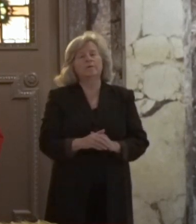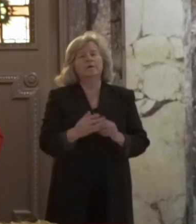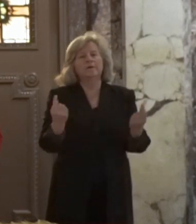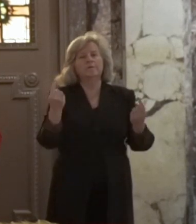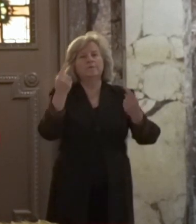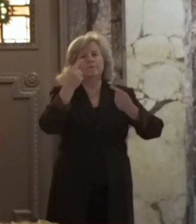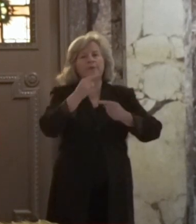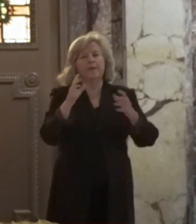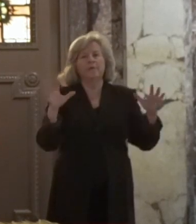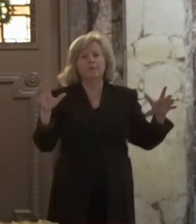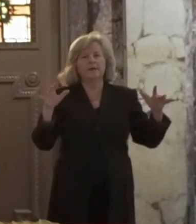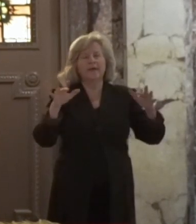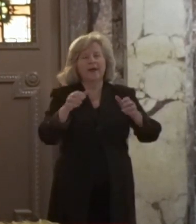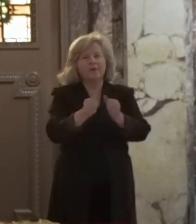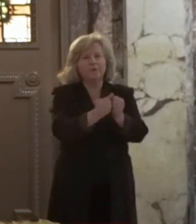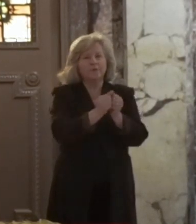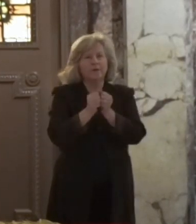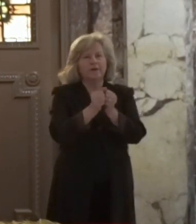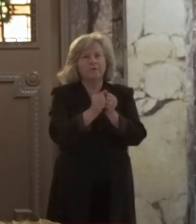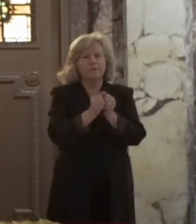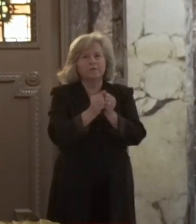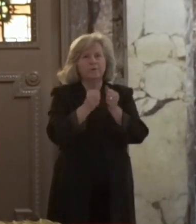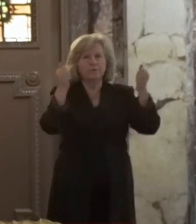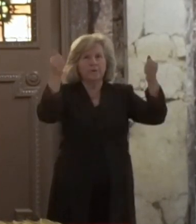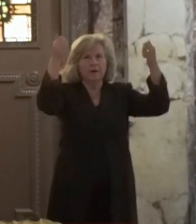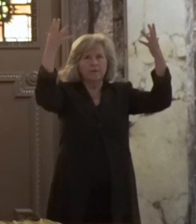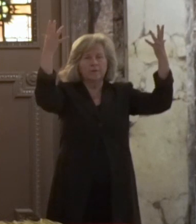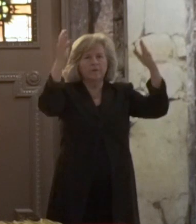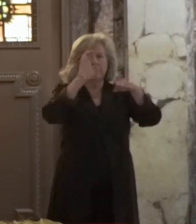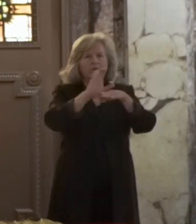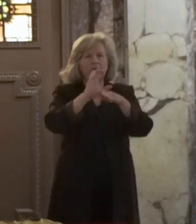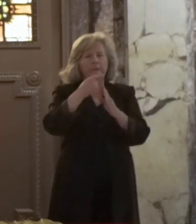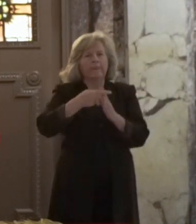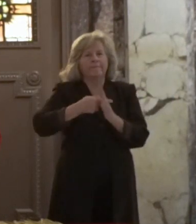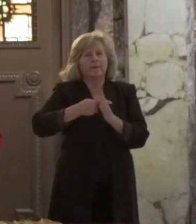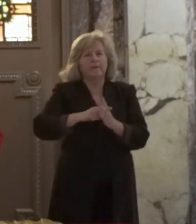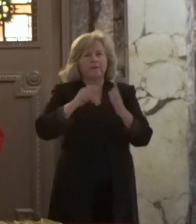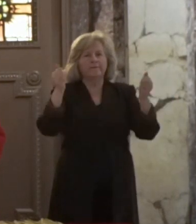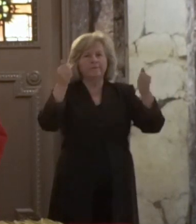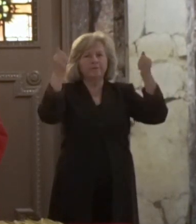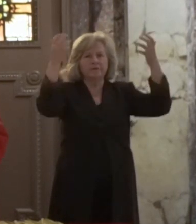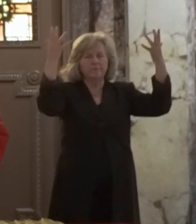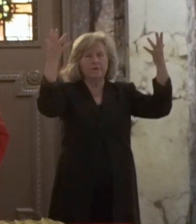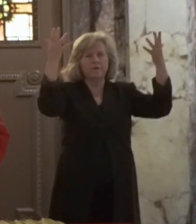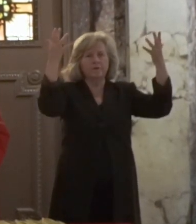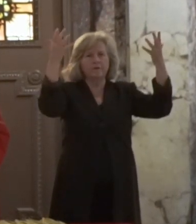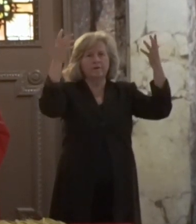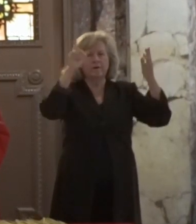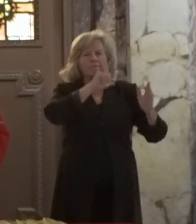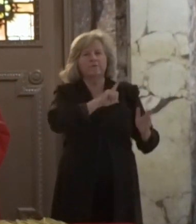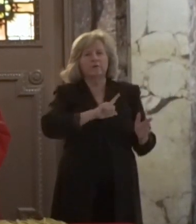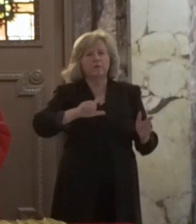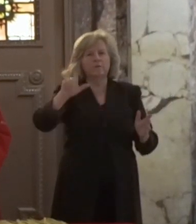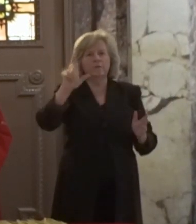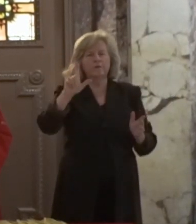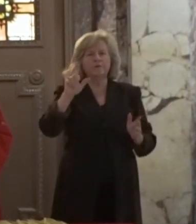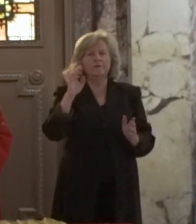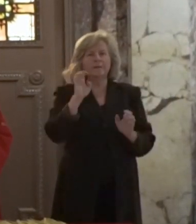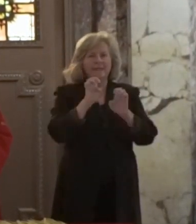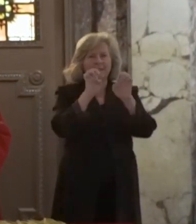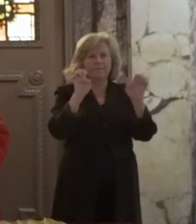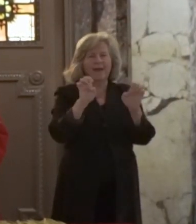gather together to herald with the whole church the beginning of the celebration of our Lord's Paschal